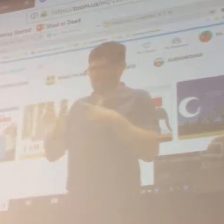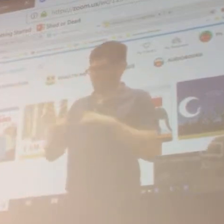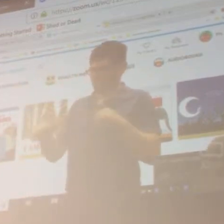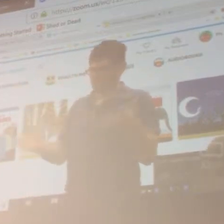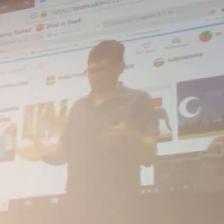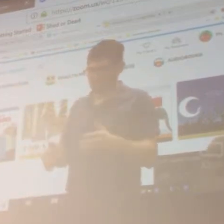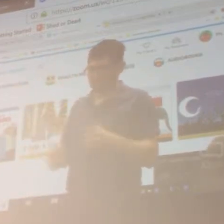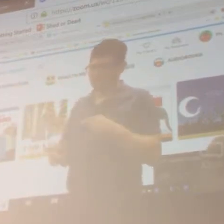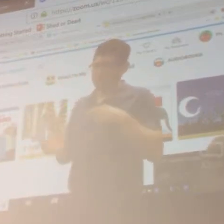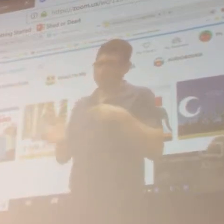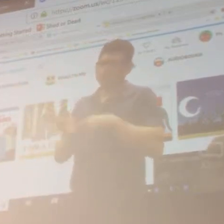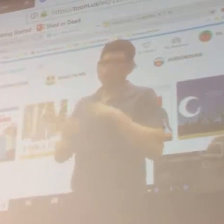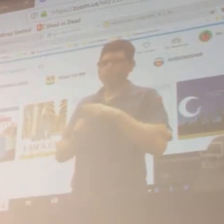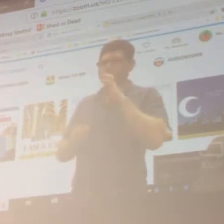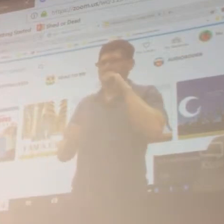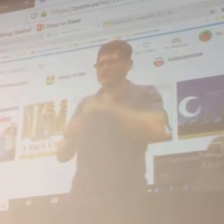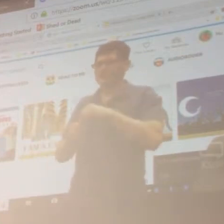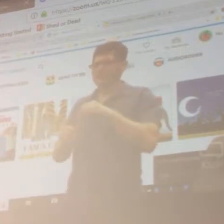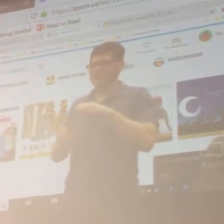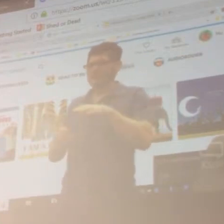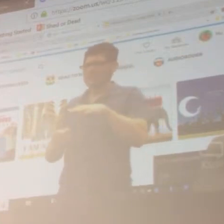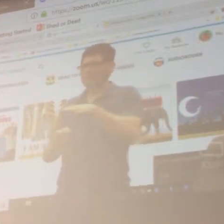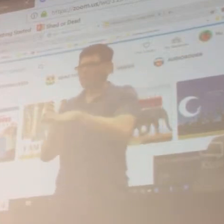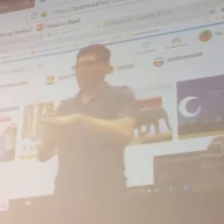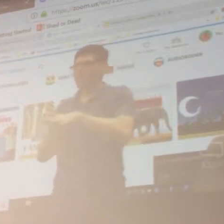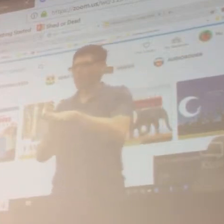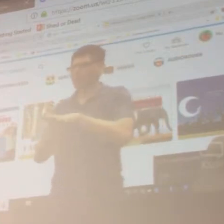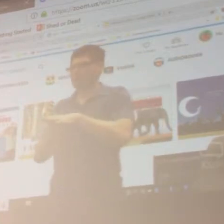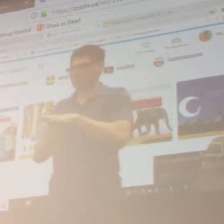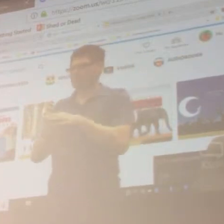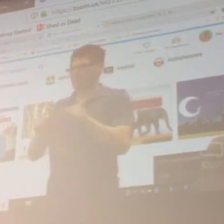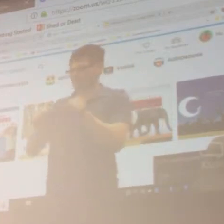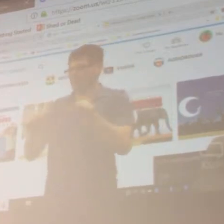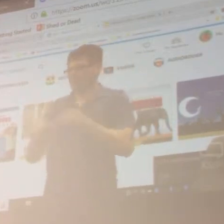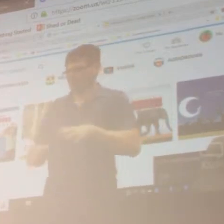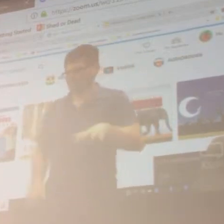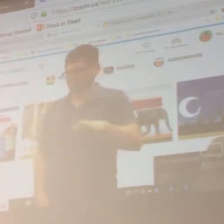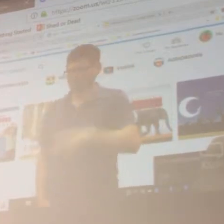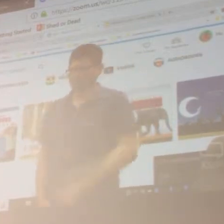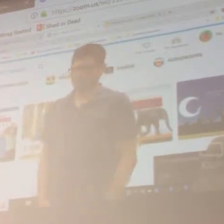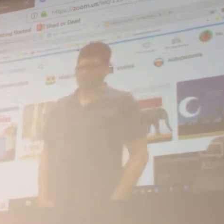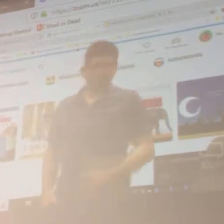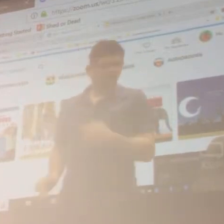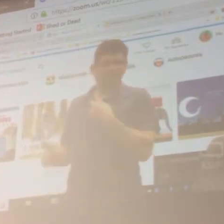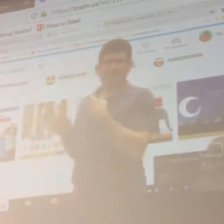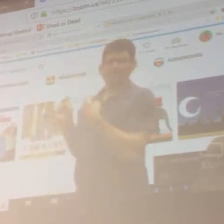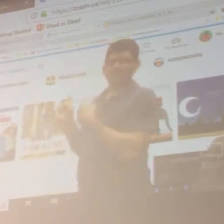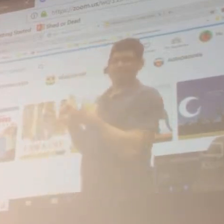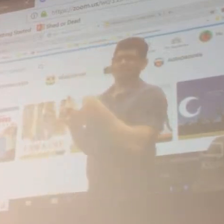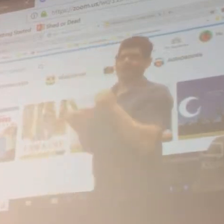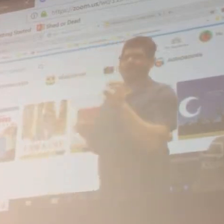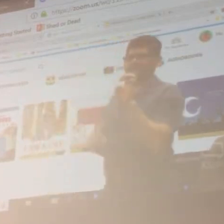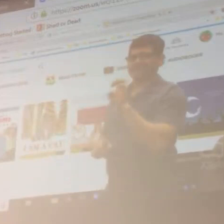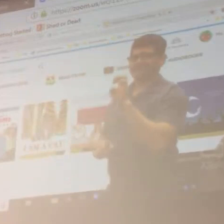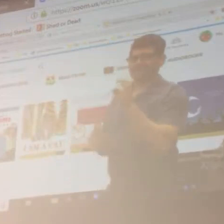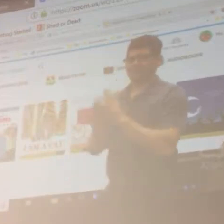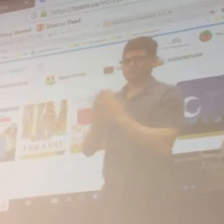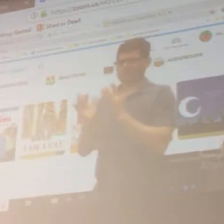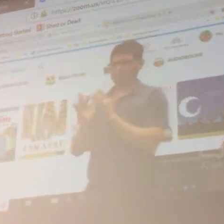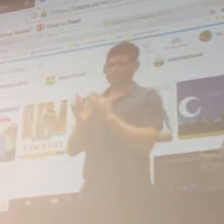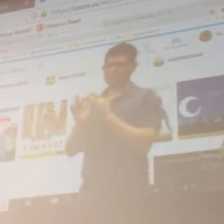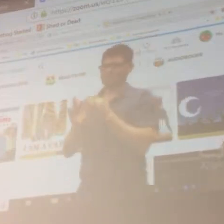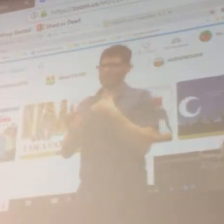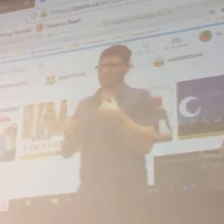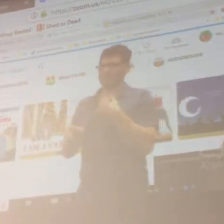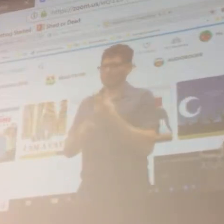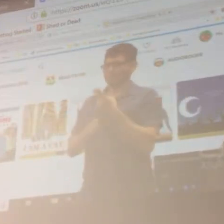staff that are working with those kids can also pick up some language at the same time, because we're going to be in that same environment. And so this is when we give